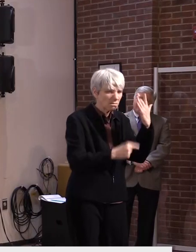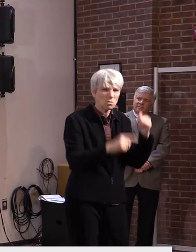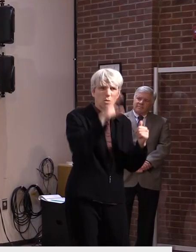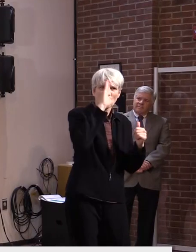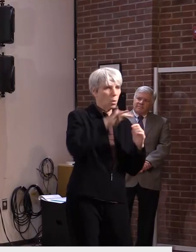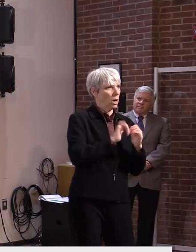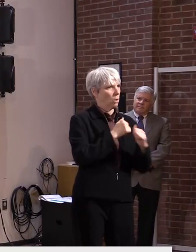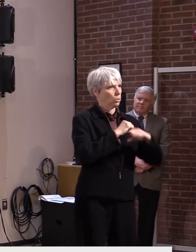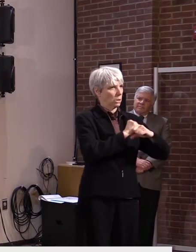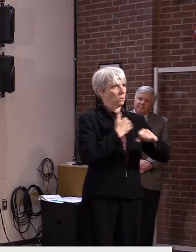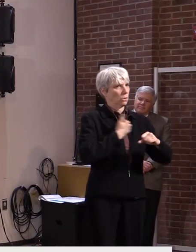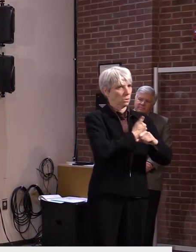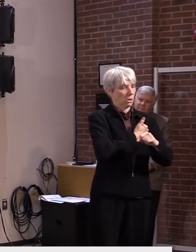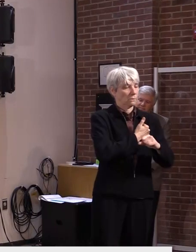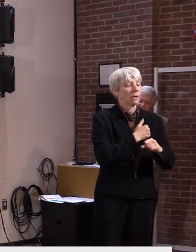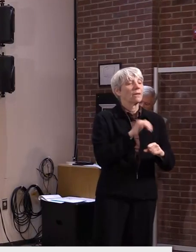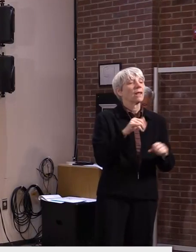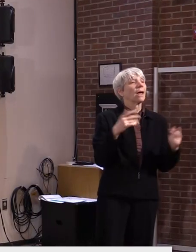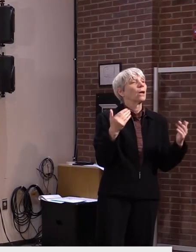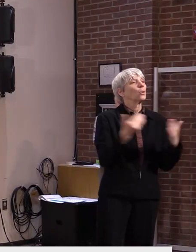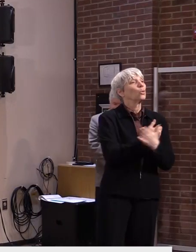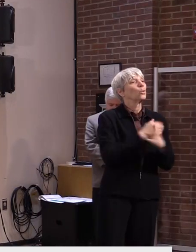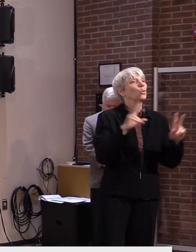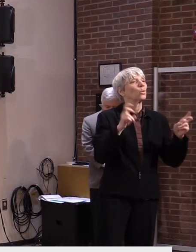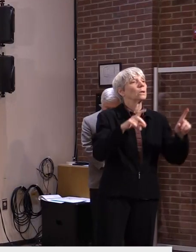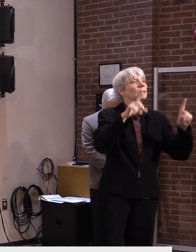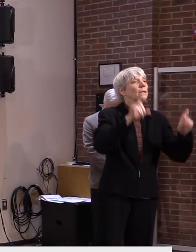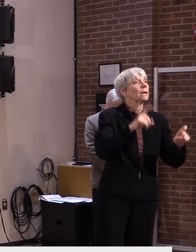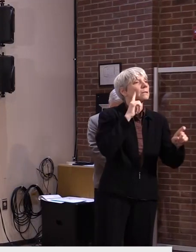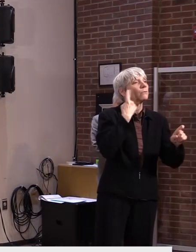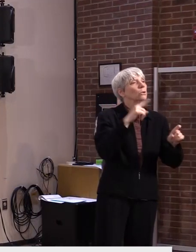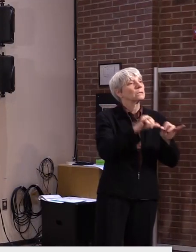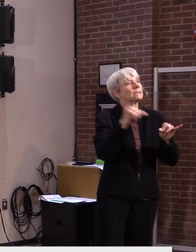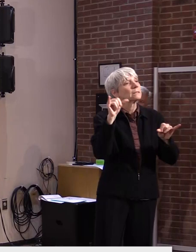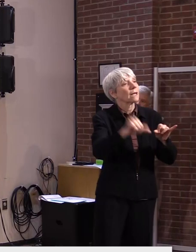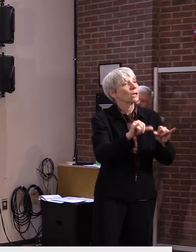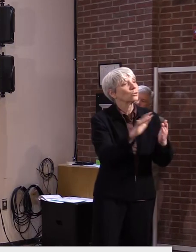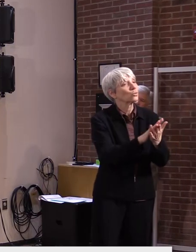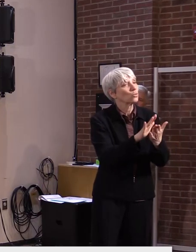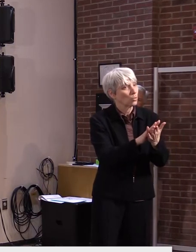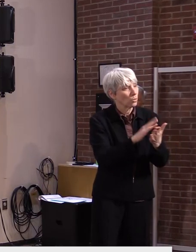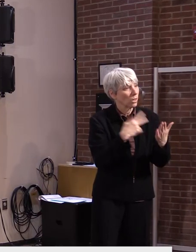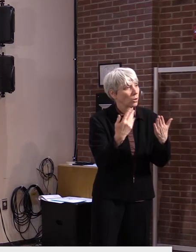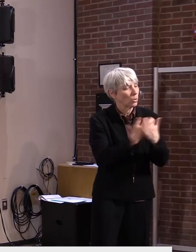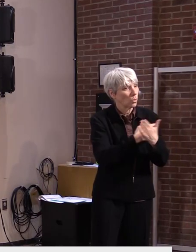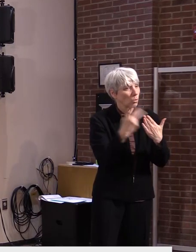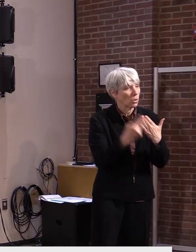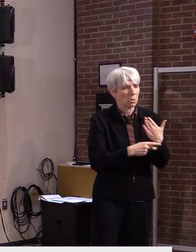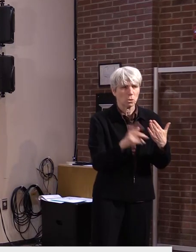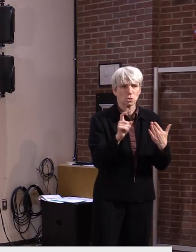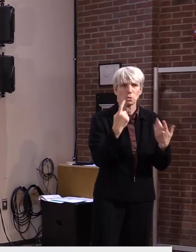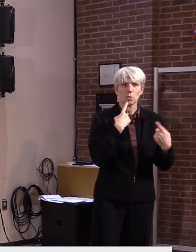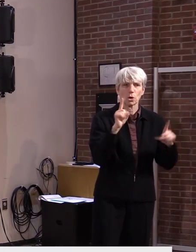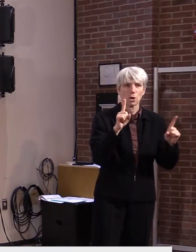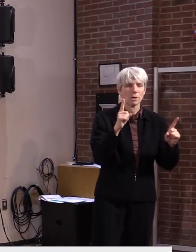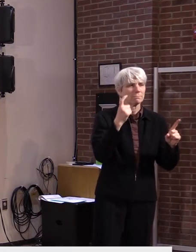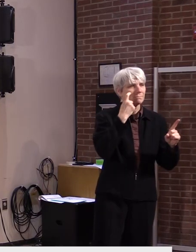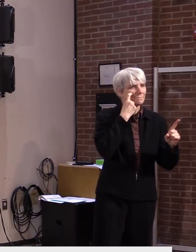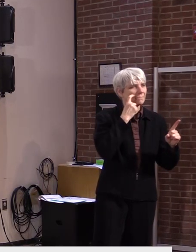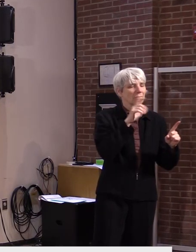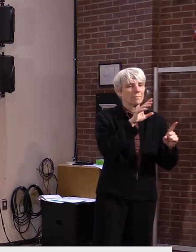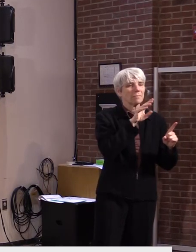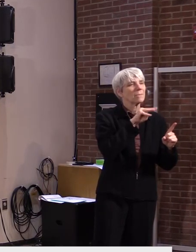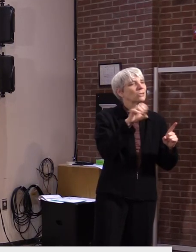Stay program, we think that will help in some respects. I heard Governor Baker was talking about that on the